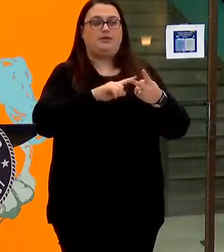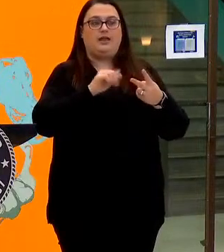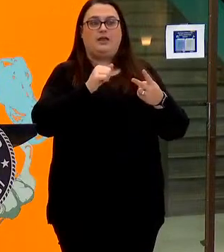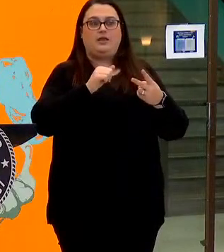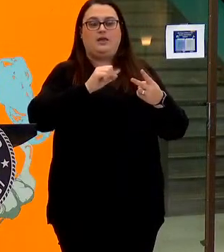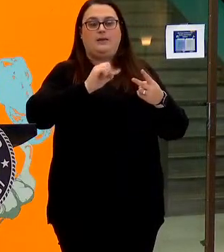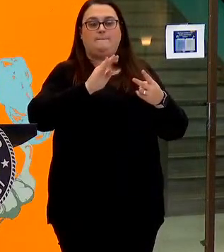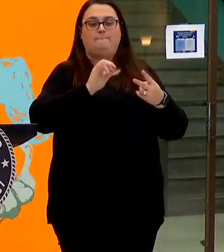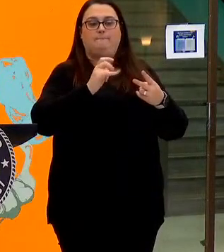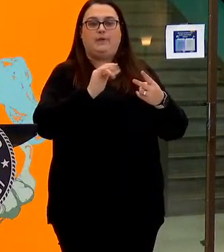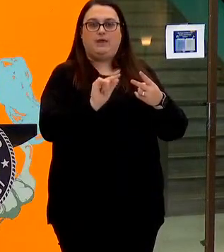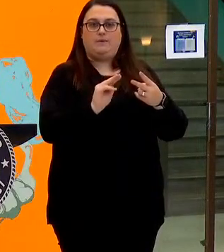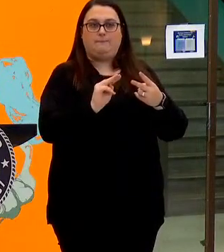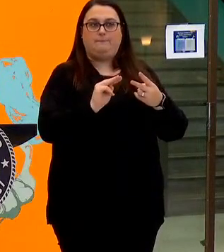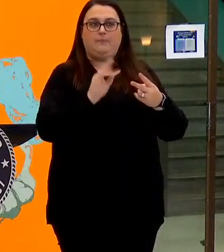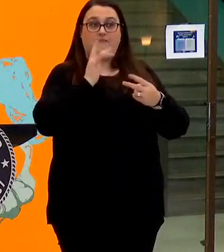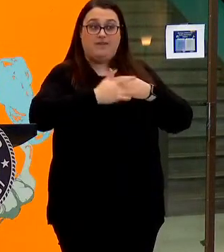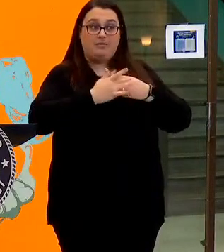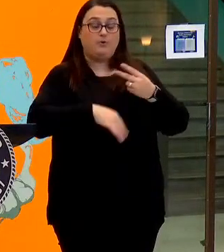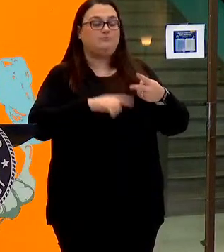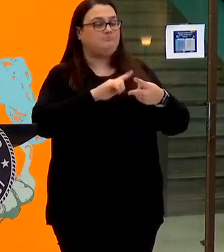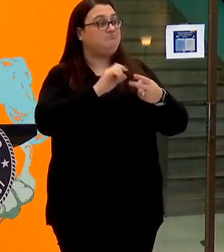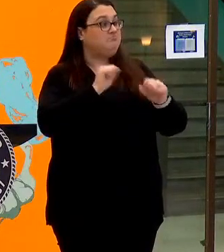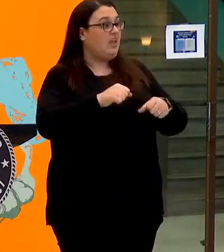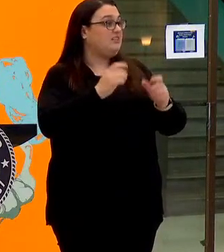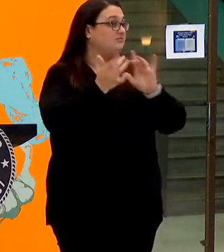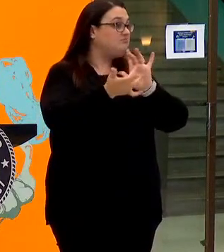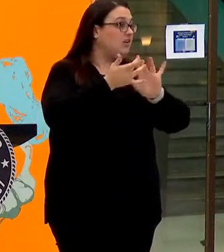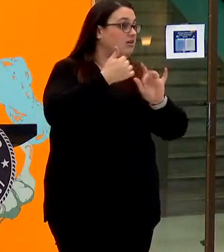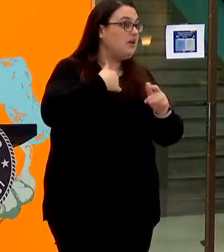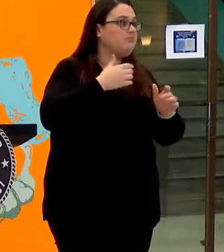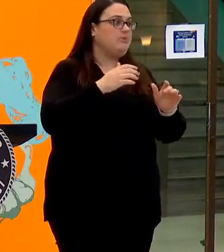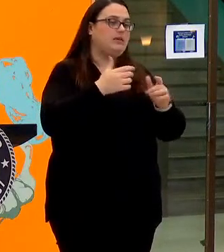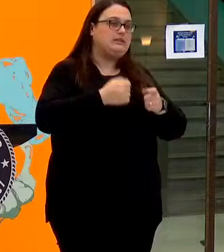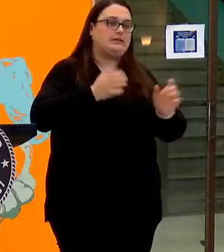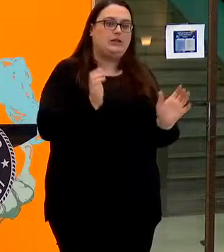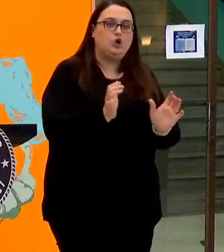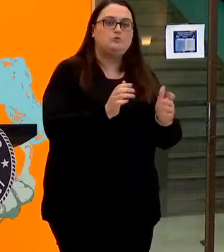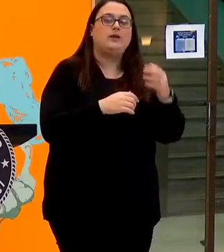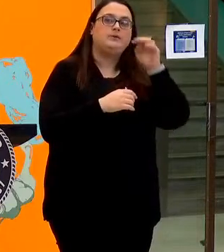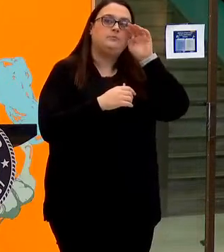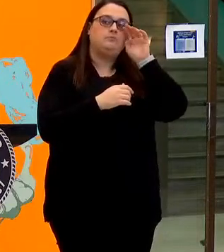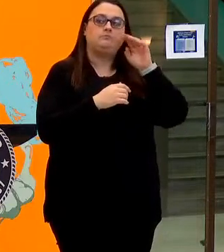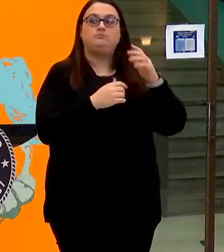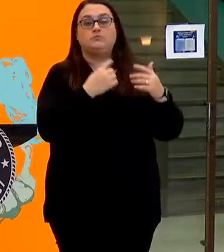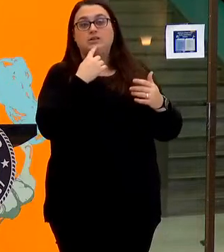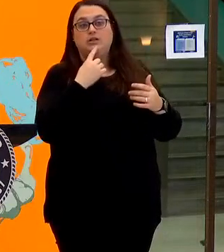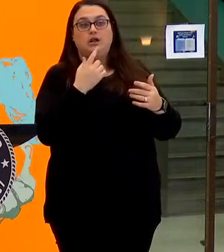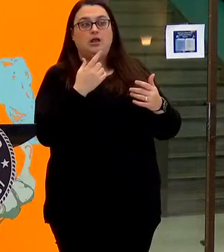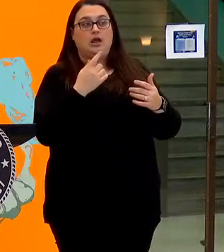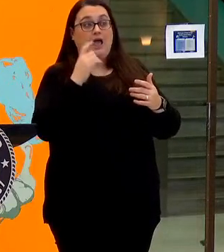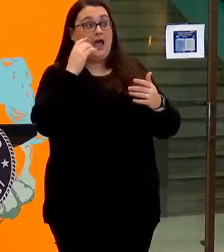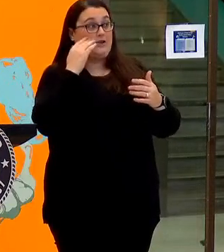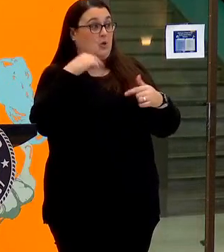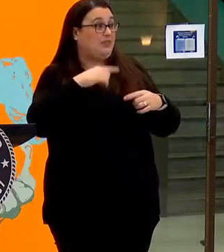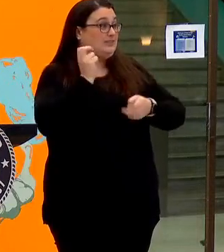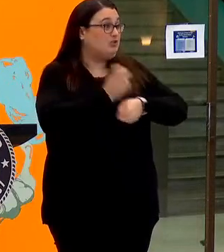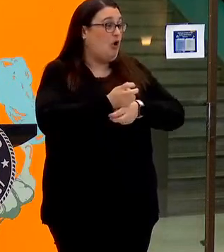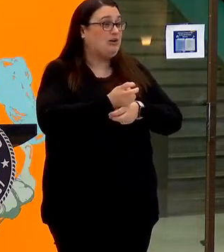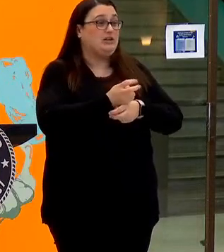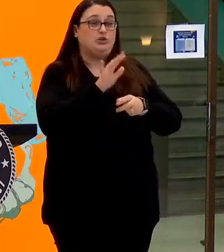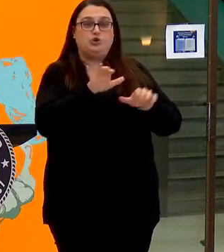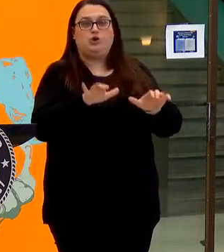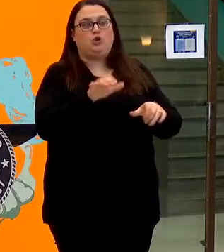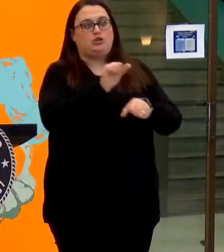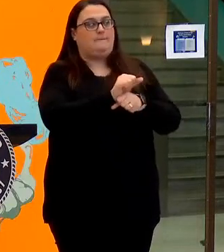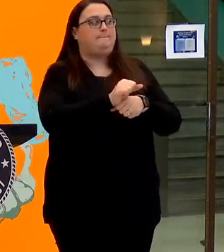questions? Yeah, Mayor Stoney has reached out a couple times, sent me texts of encouragement, and just said, you know, I know this is hard, and you're